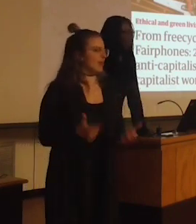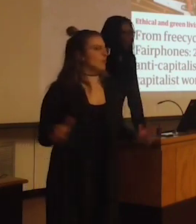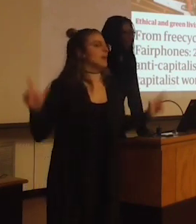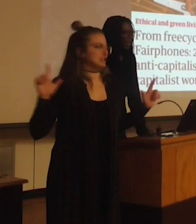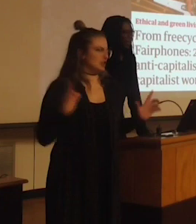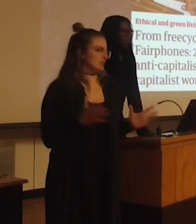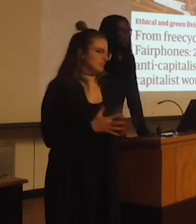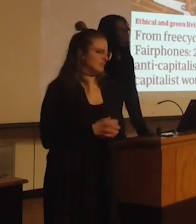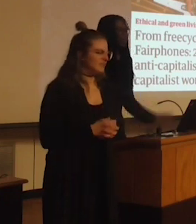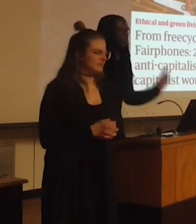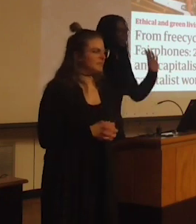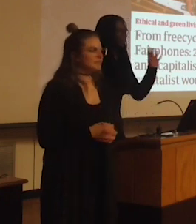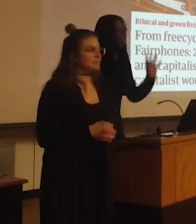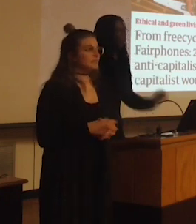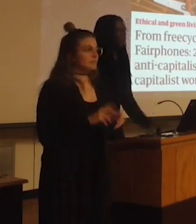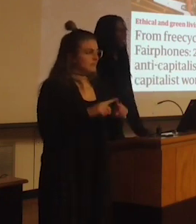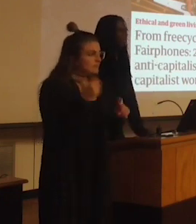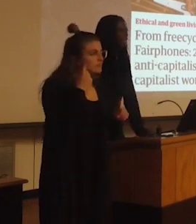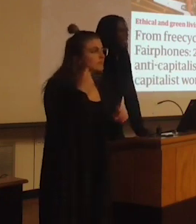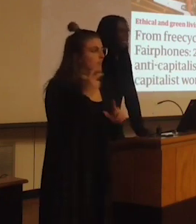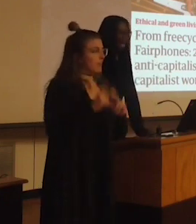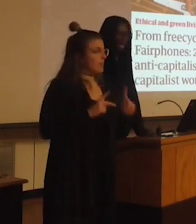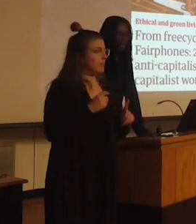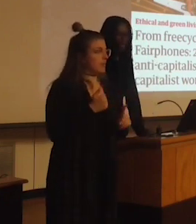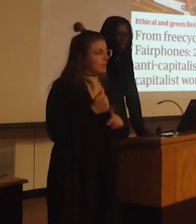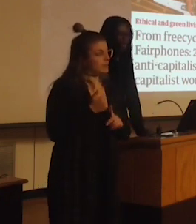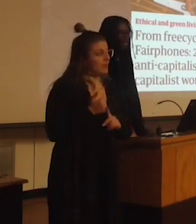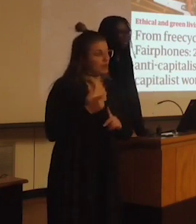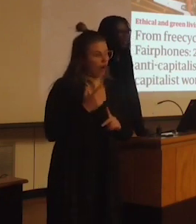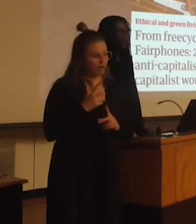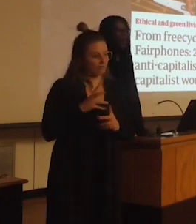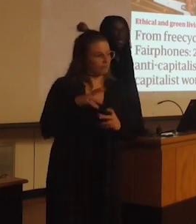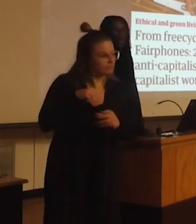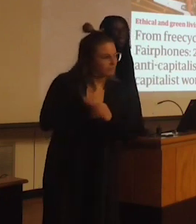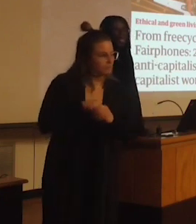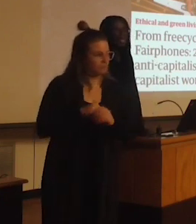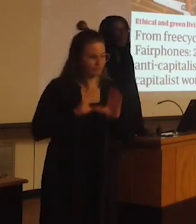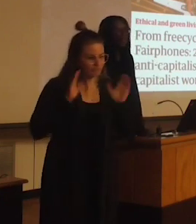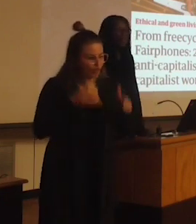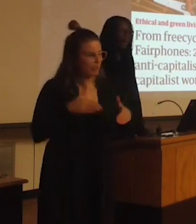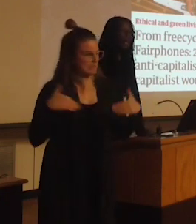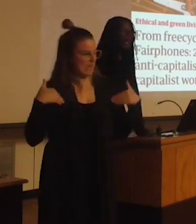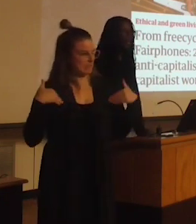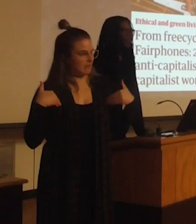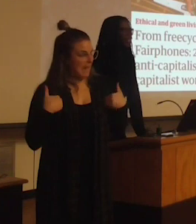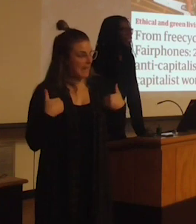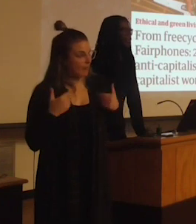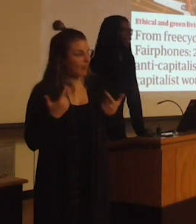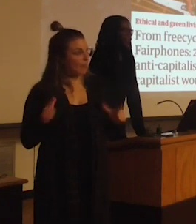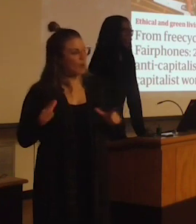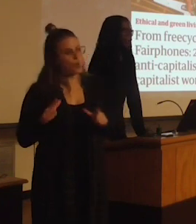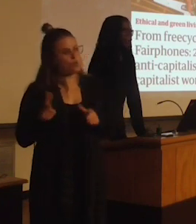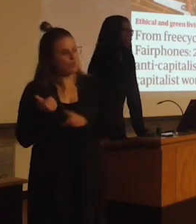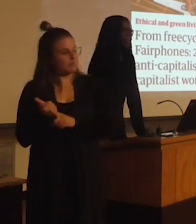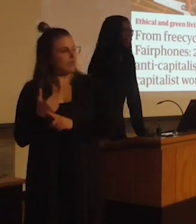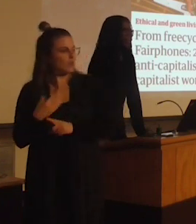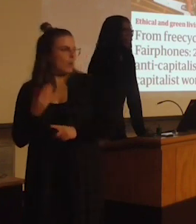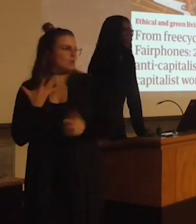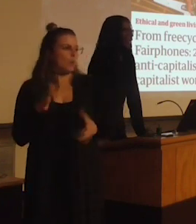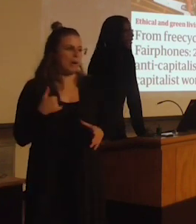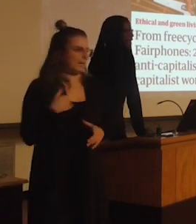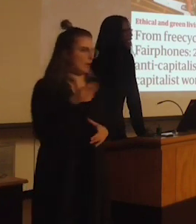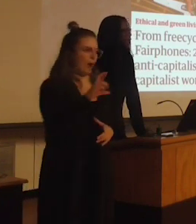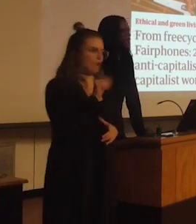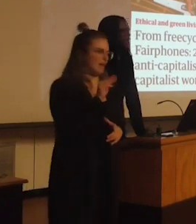And like the people who are really, really into animal liberation who are commonly white really don't want to hear about racism.